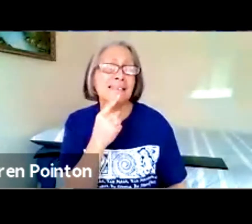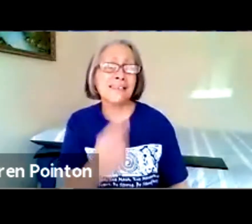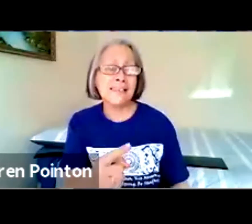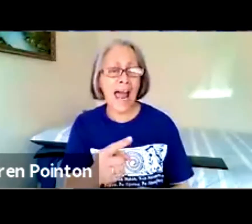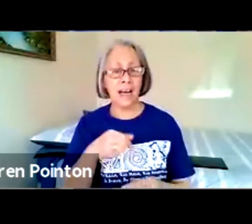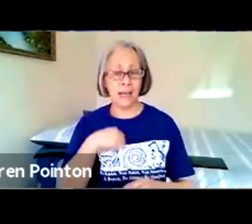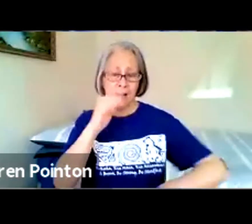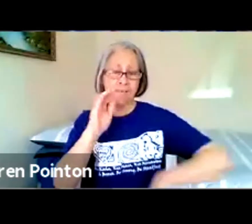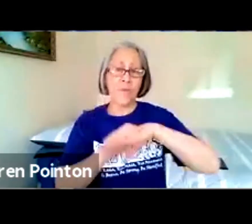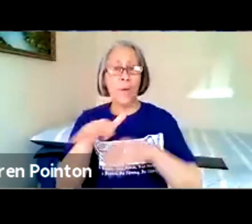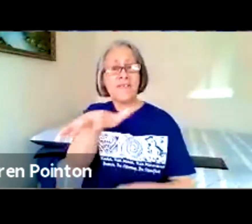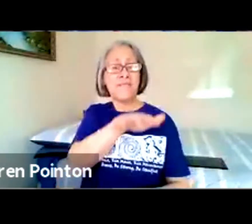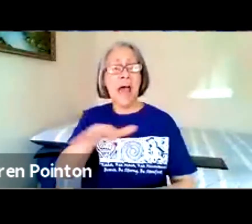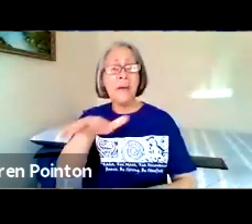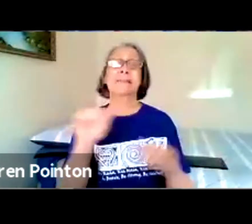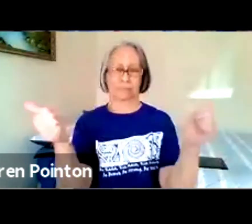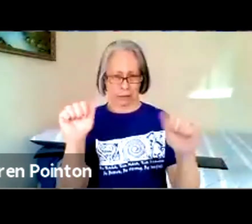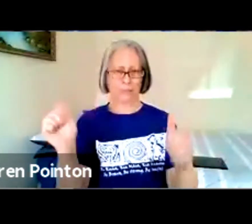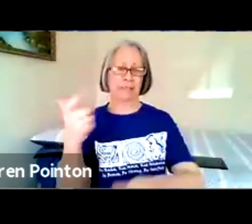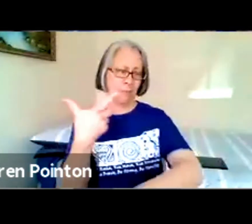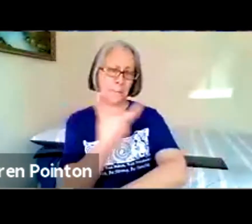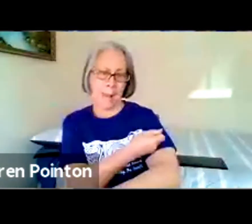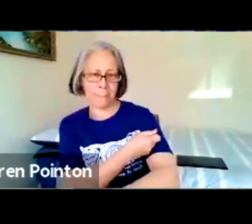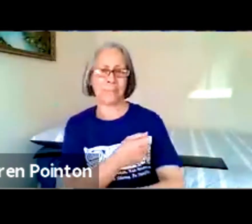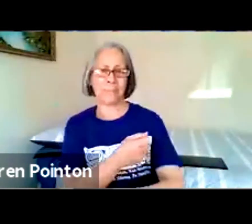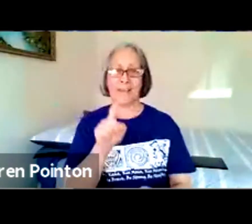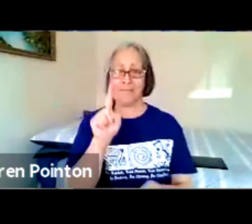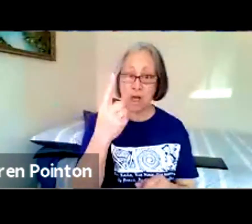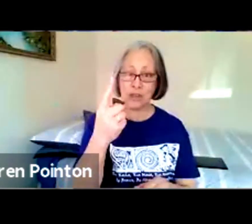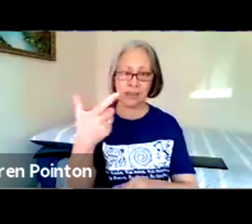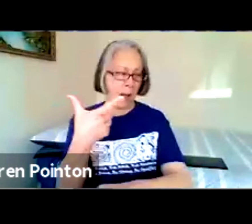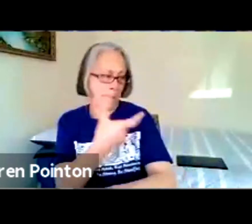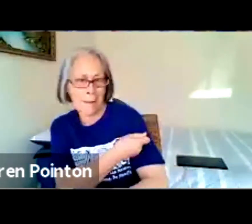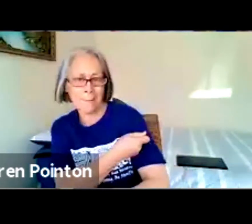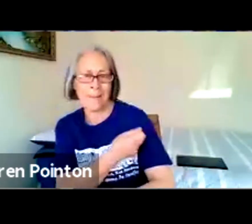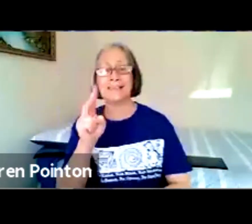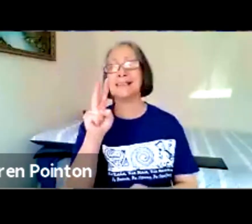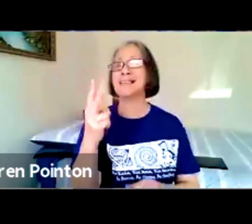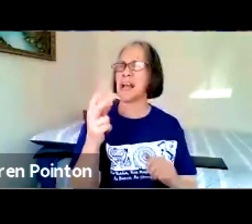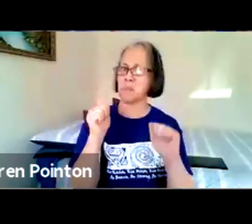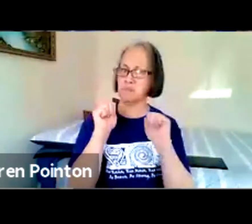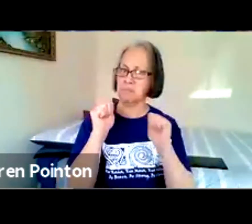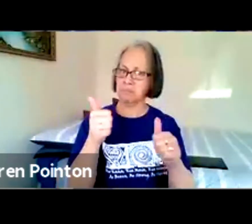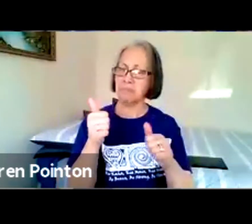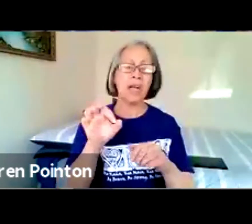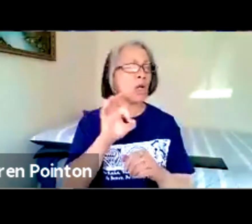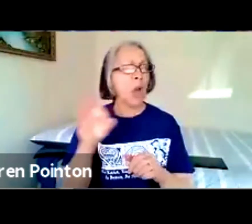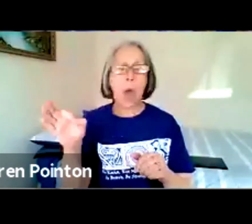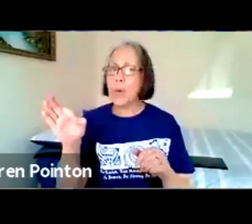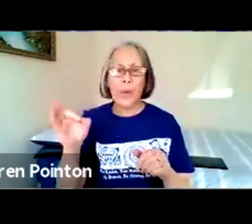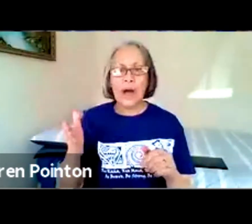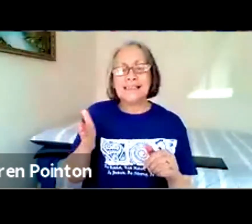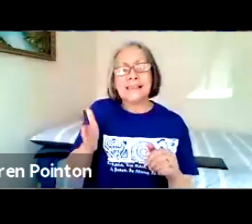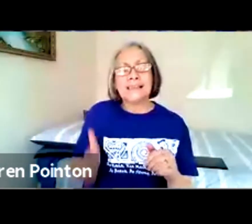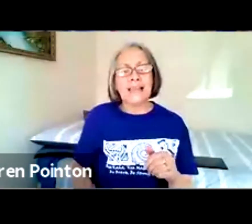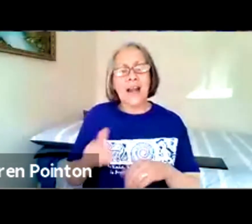other things. But my question is, for the whānau, some of them have had those first jabs